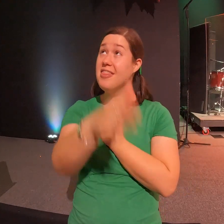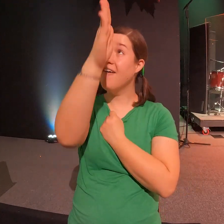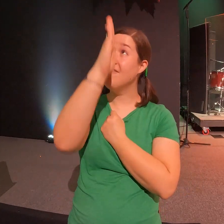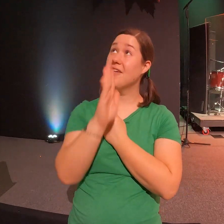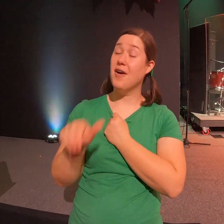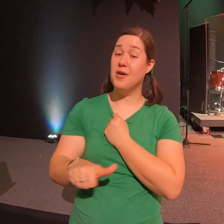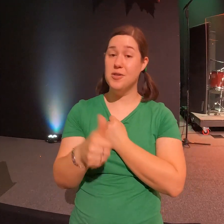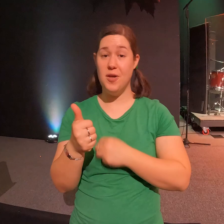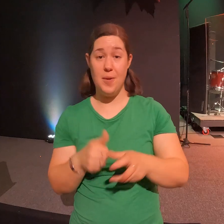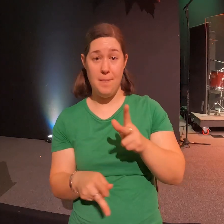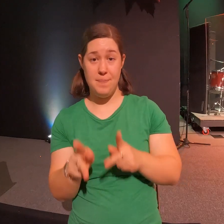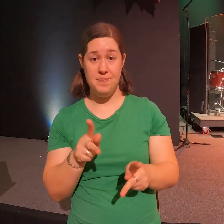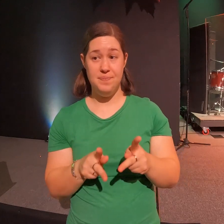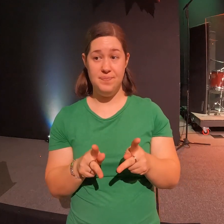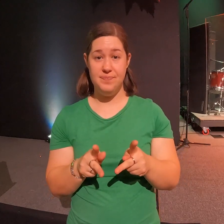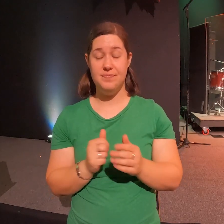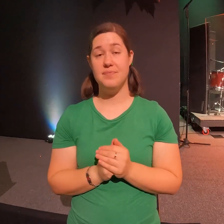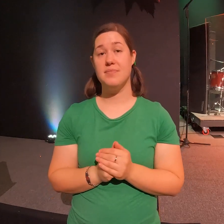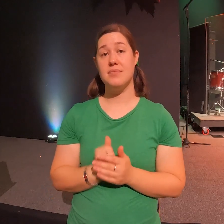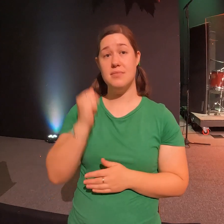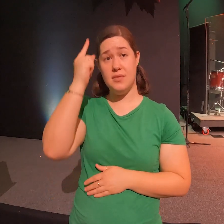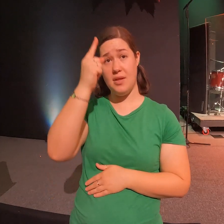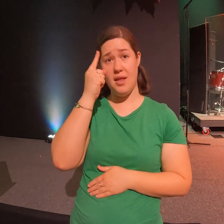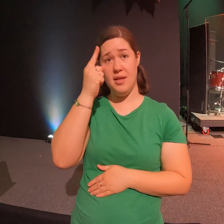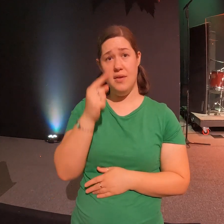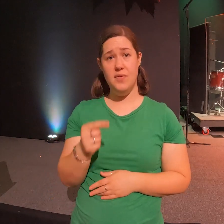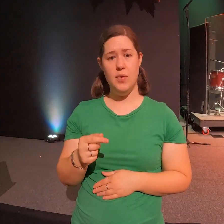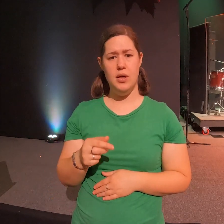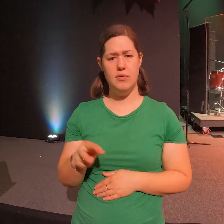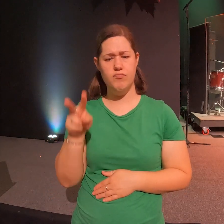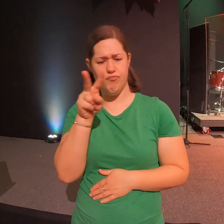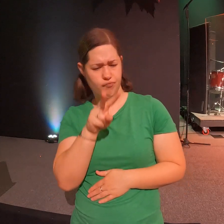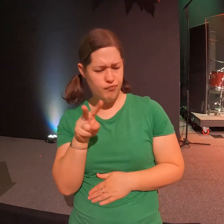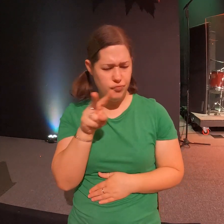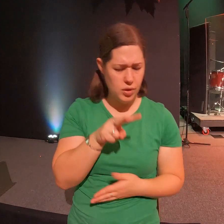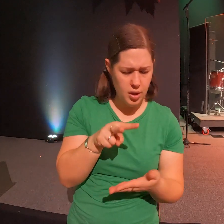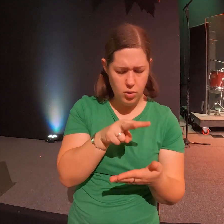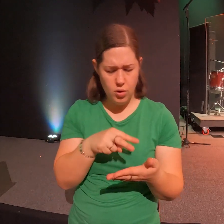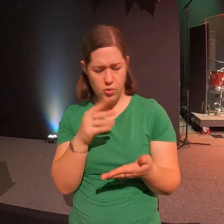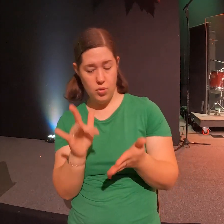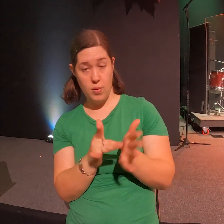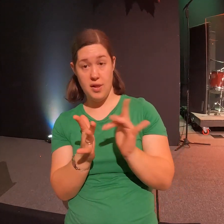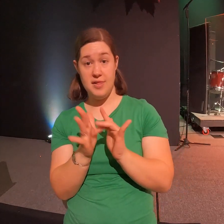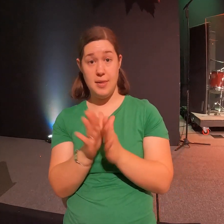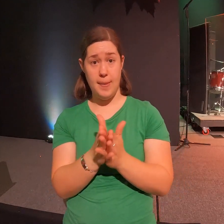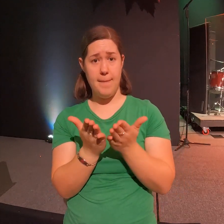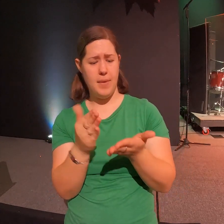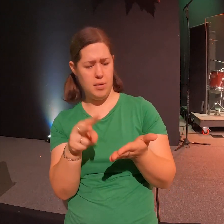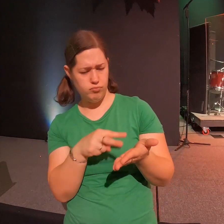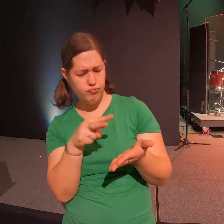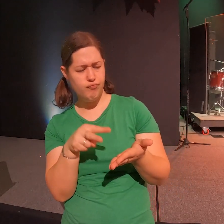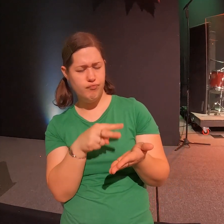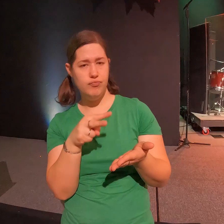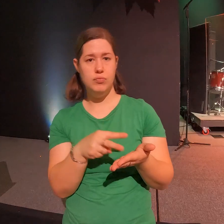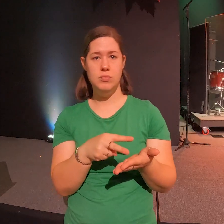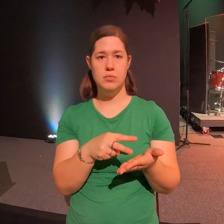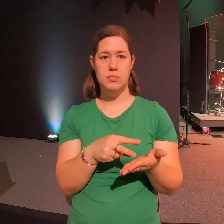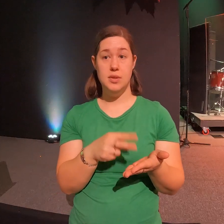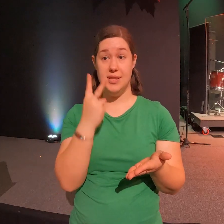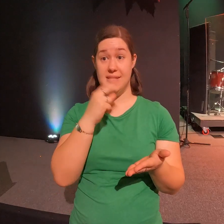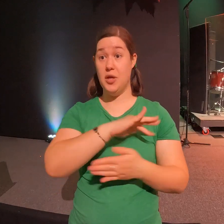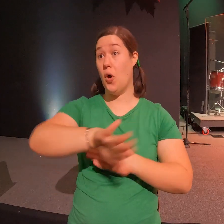Yeah, I think if you were to look at the Bible and you go through it and you look at all the different characters that are in the Bible, lots of